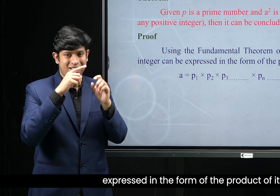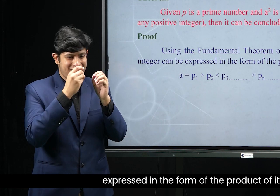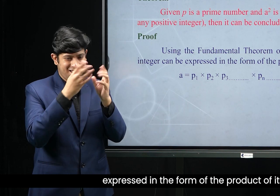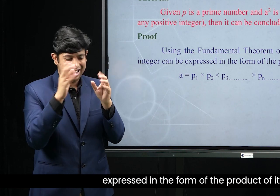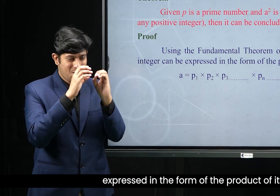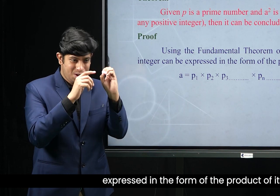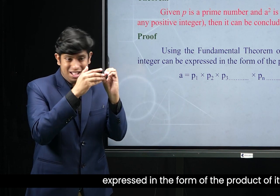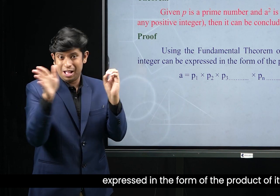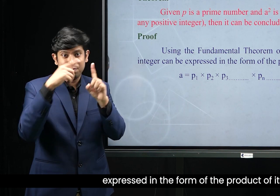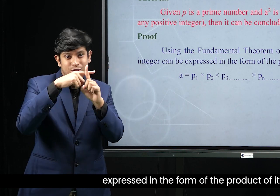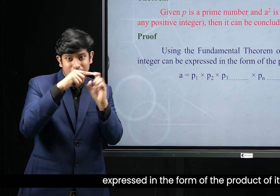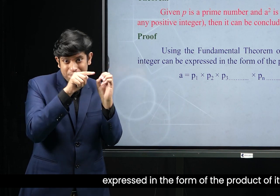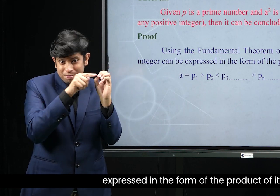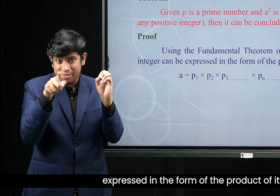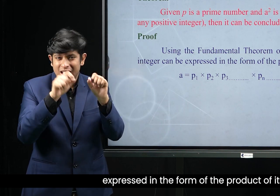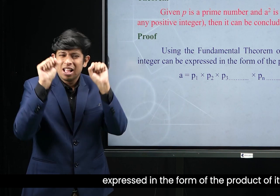its primes,